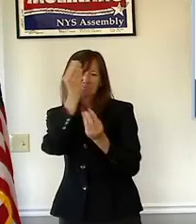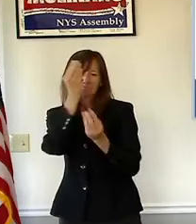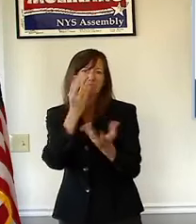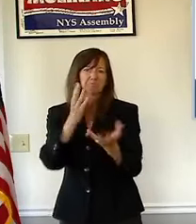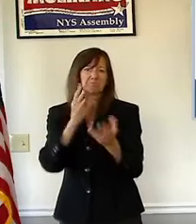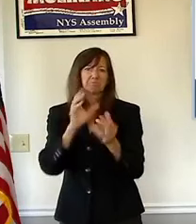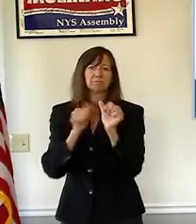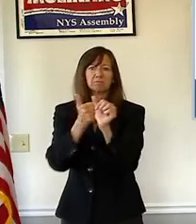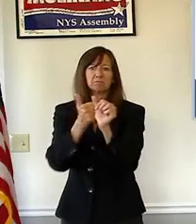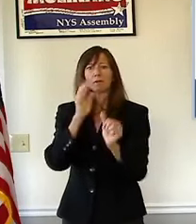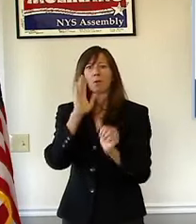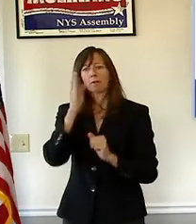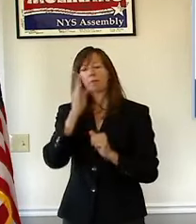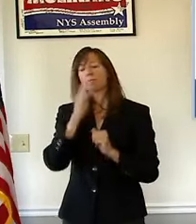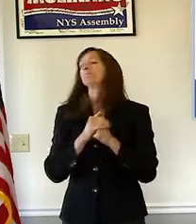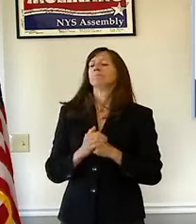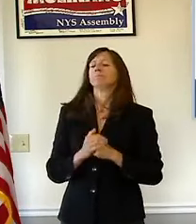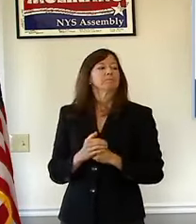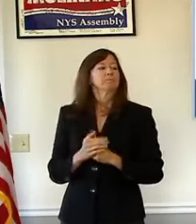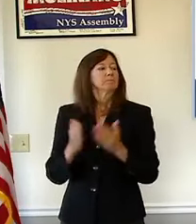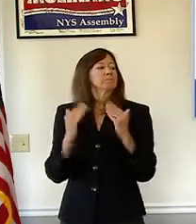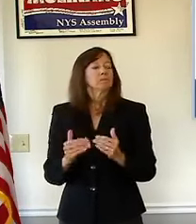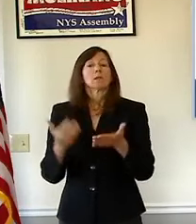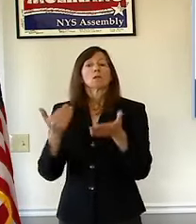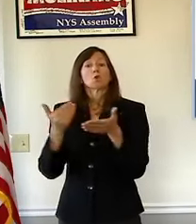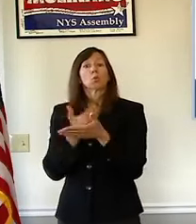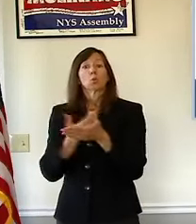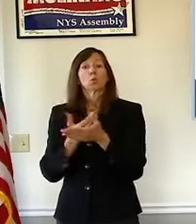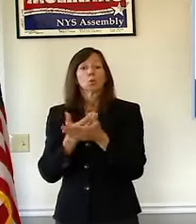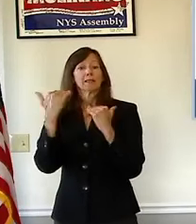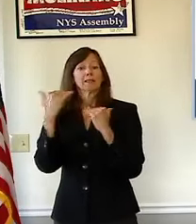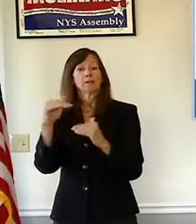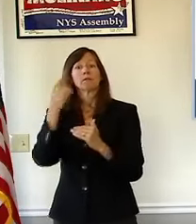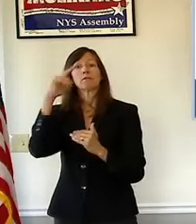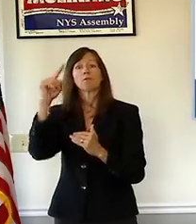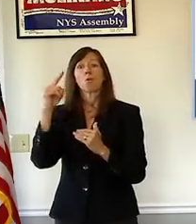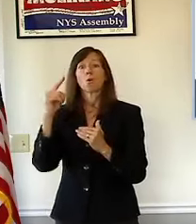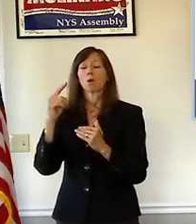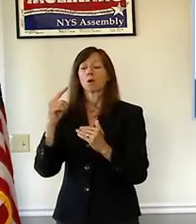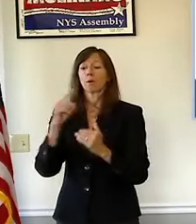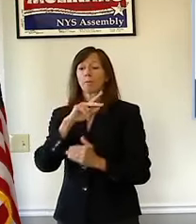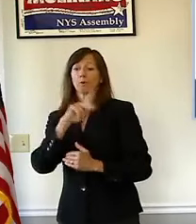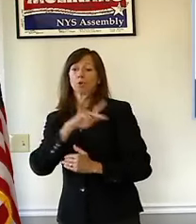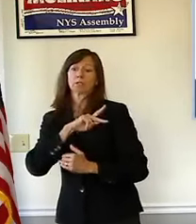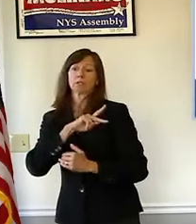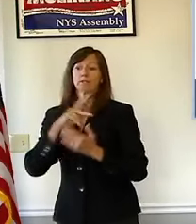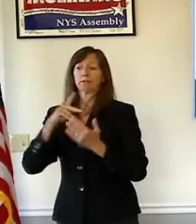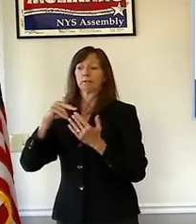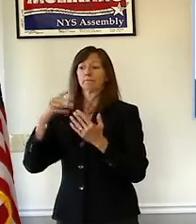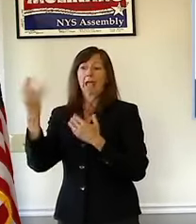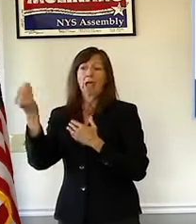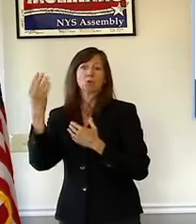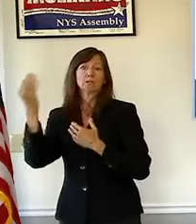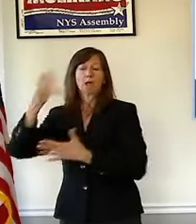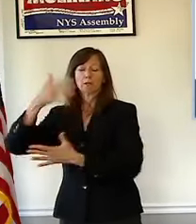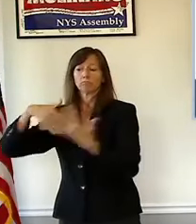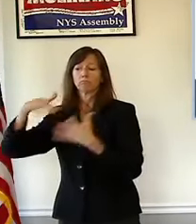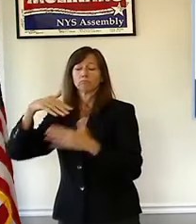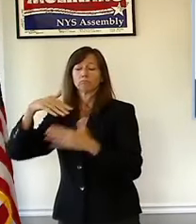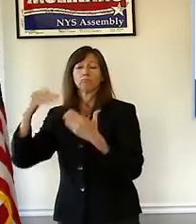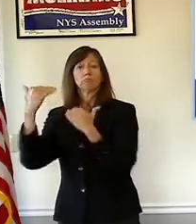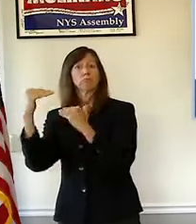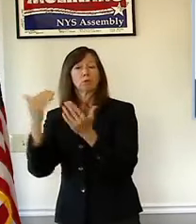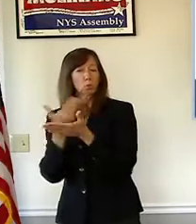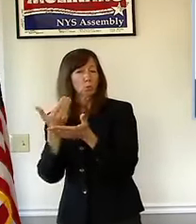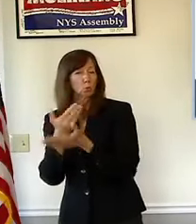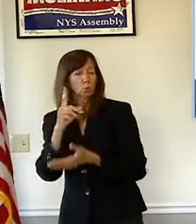Is there a new limit, asks Cynthia, for personal outdoor gatherings? Yes, as we begin phase four.